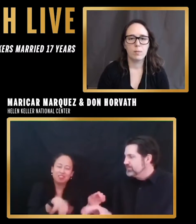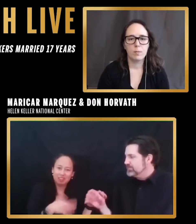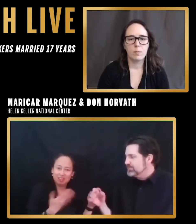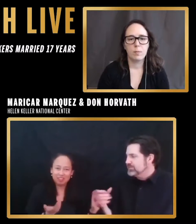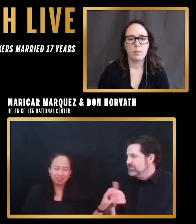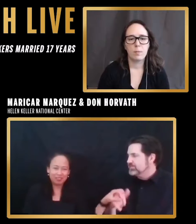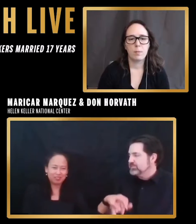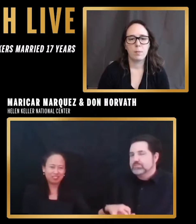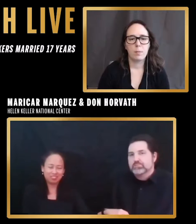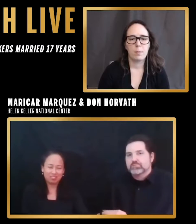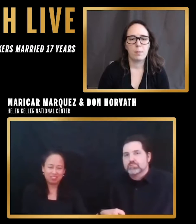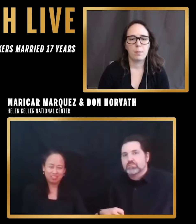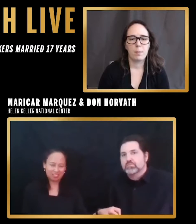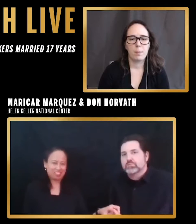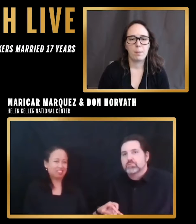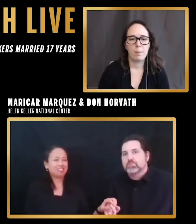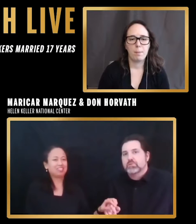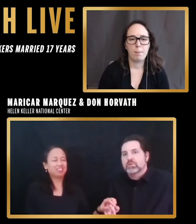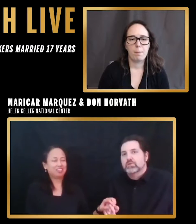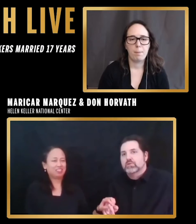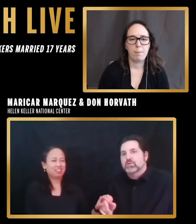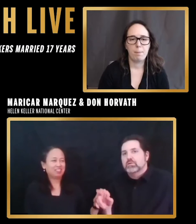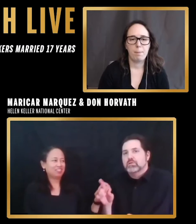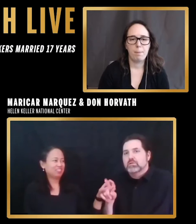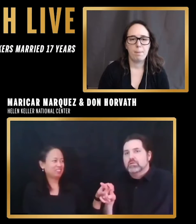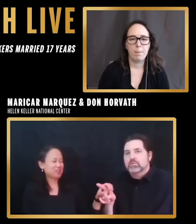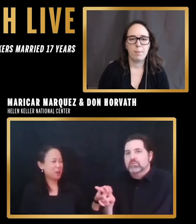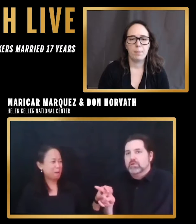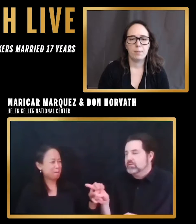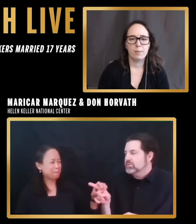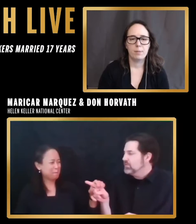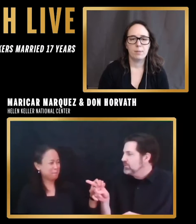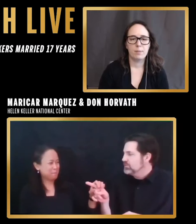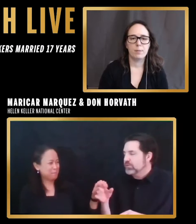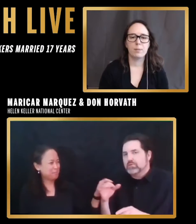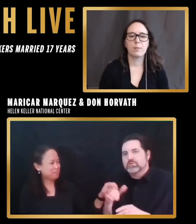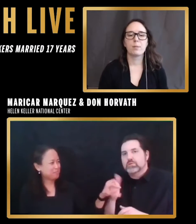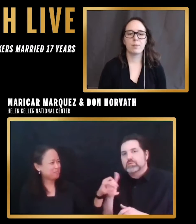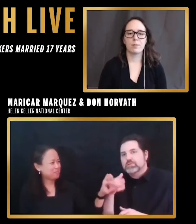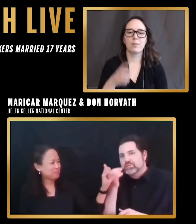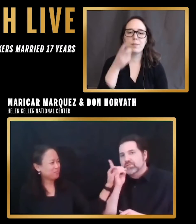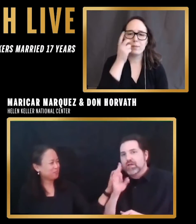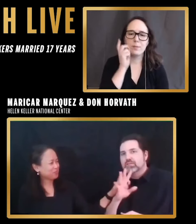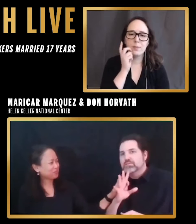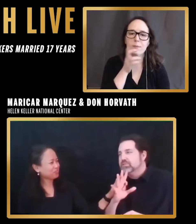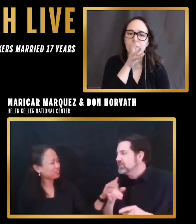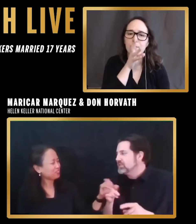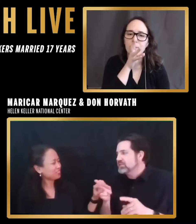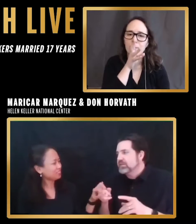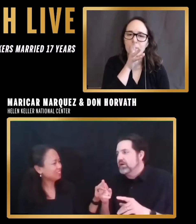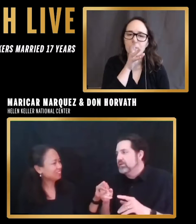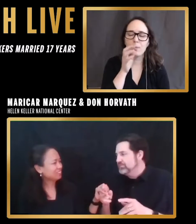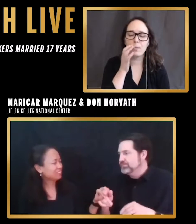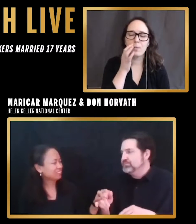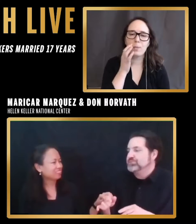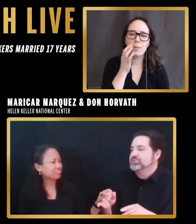But yeah, we started off as friends and it progressed from there. Well, also, this is Don speaking.